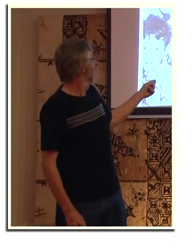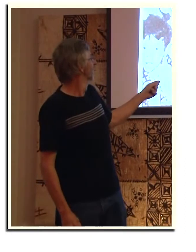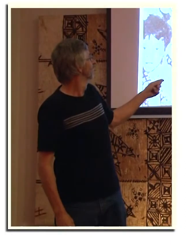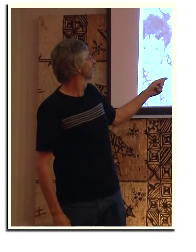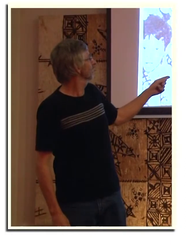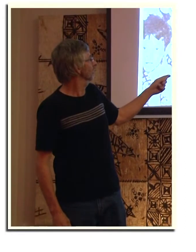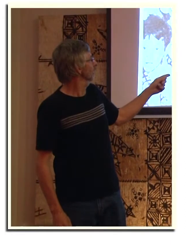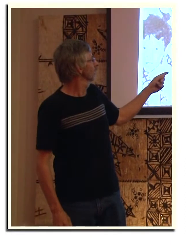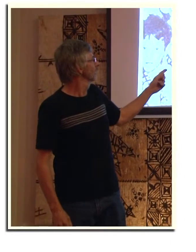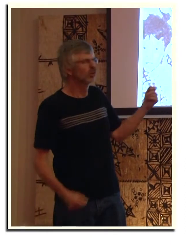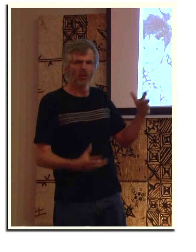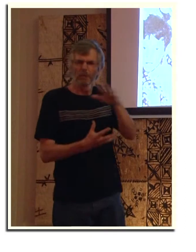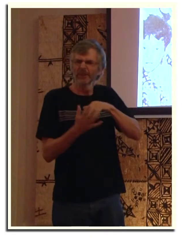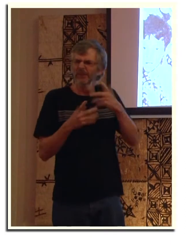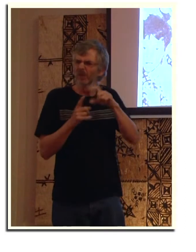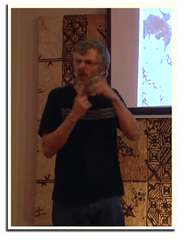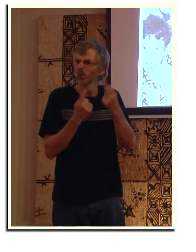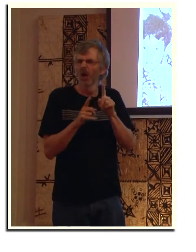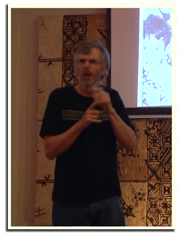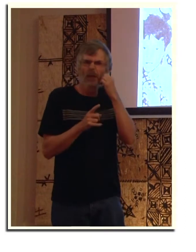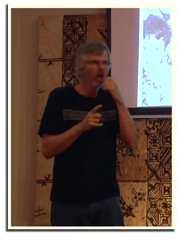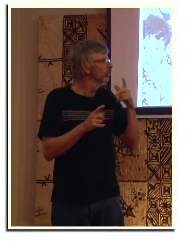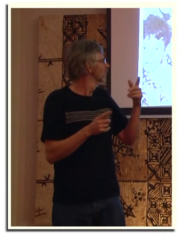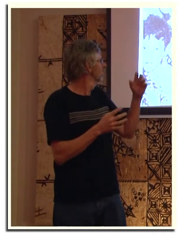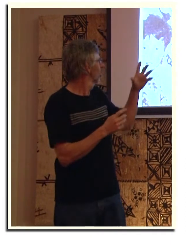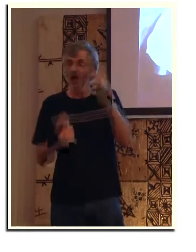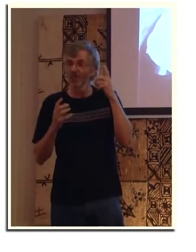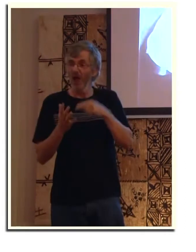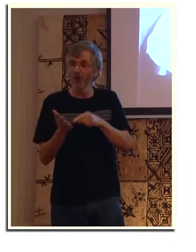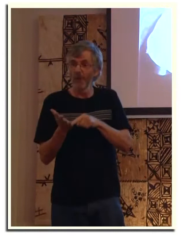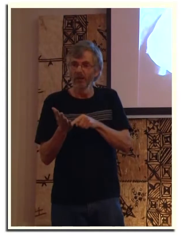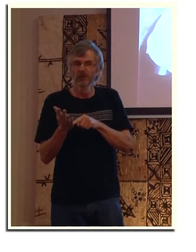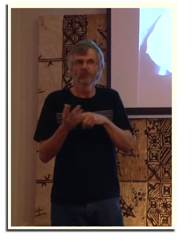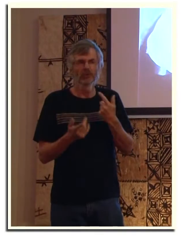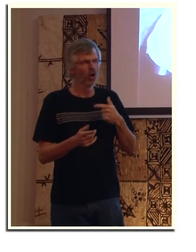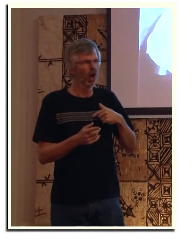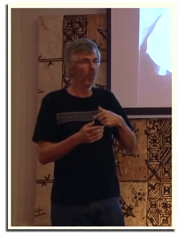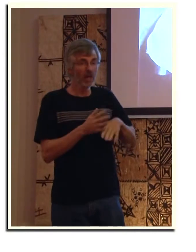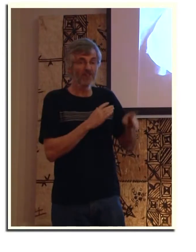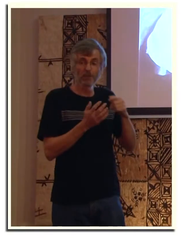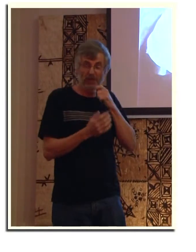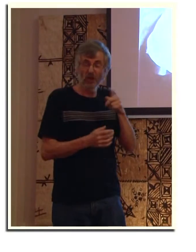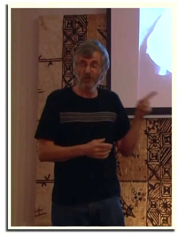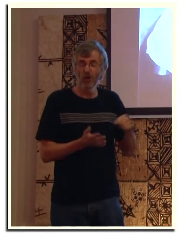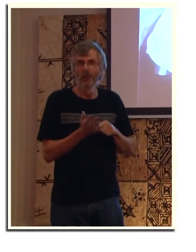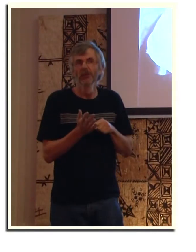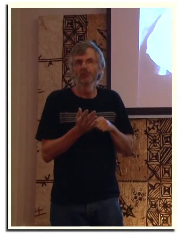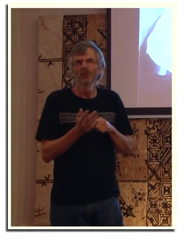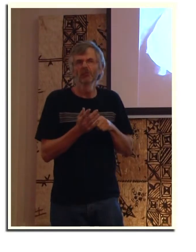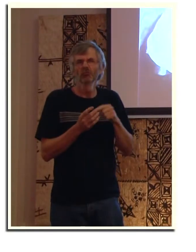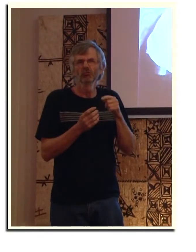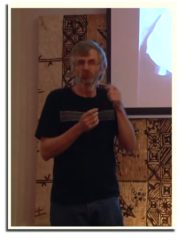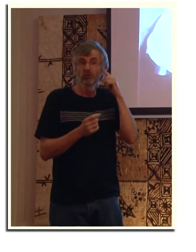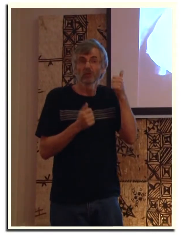her, of course, and this was that picture. There's a mix of different cultures, as you can see, some Māori, some Pākehā.